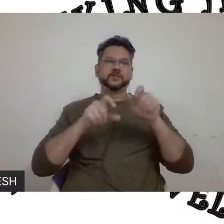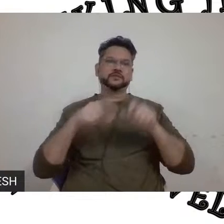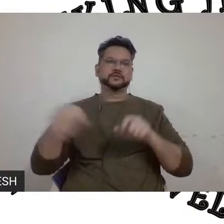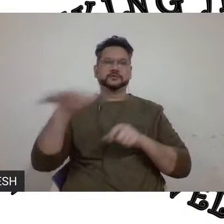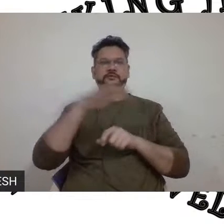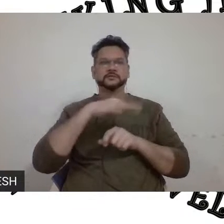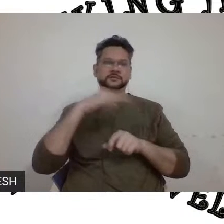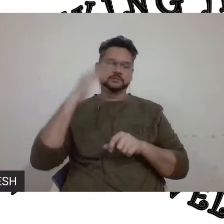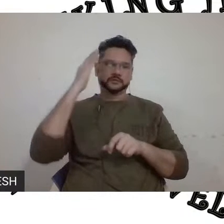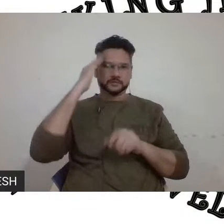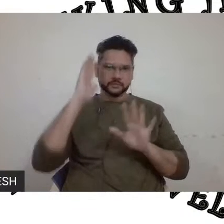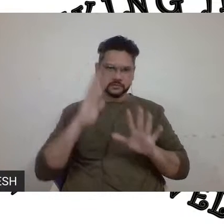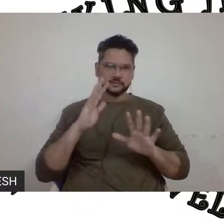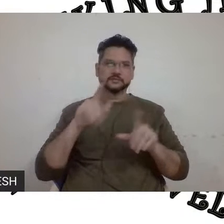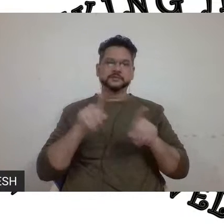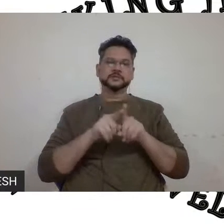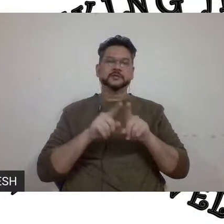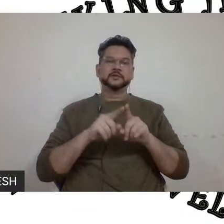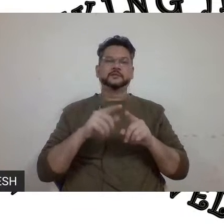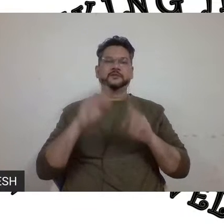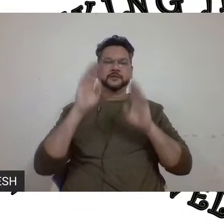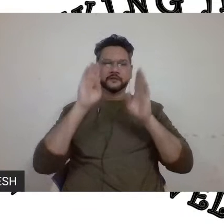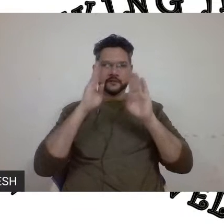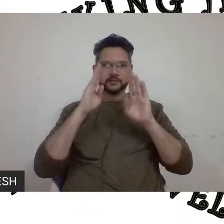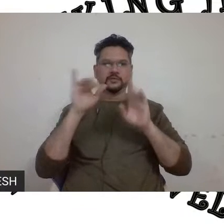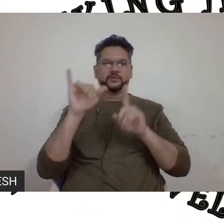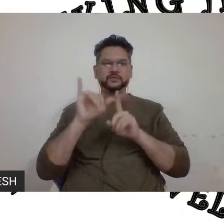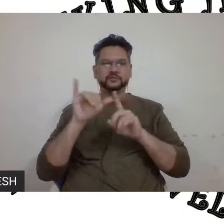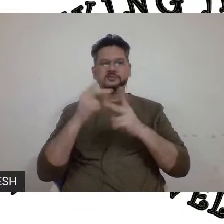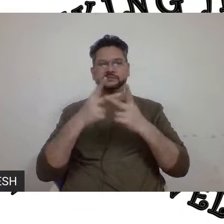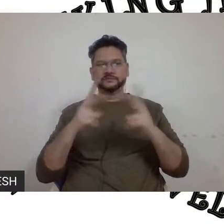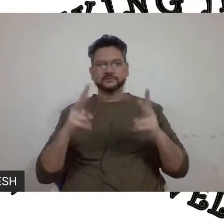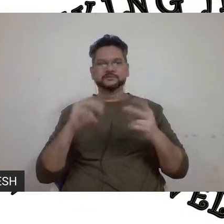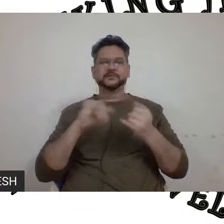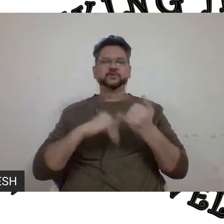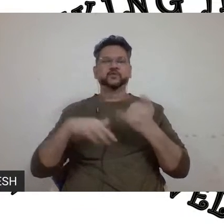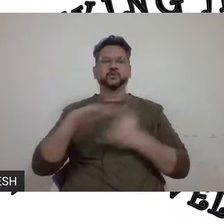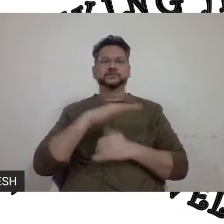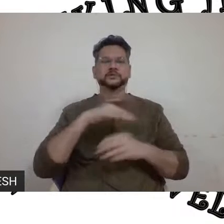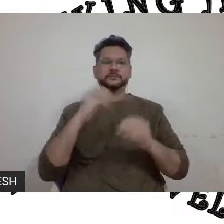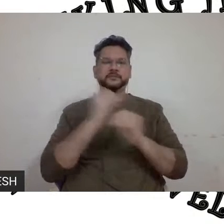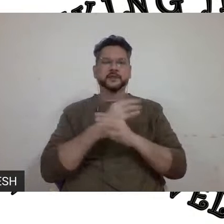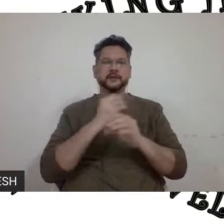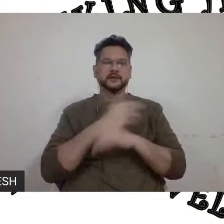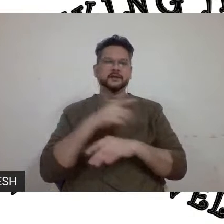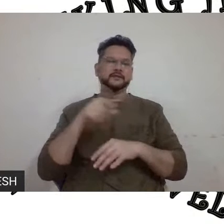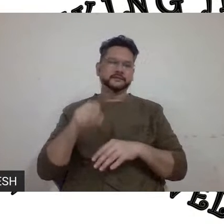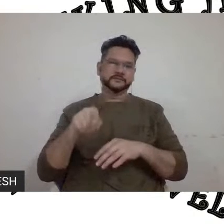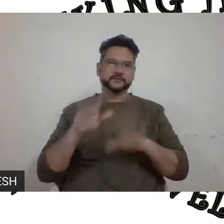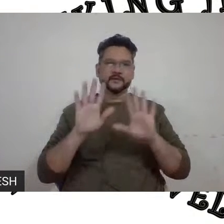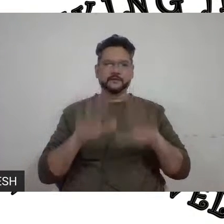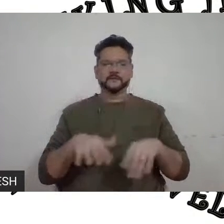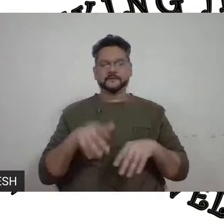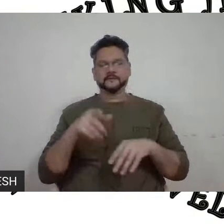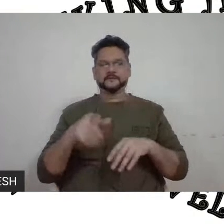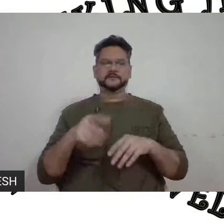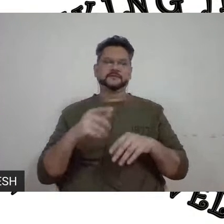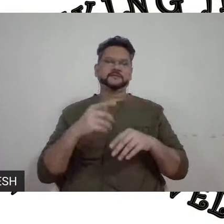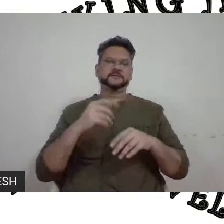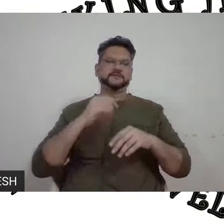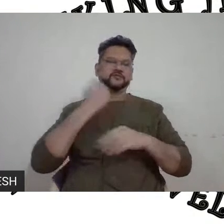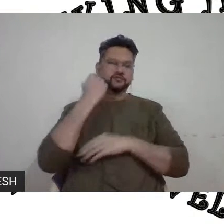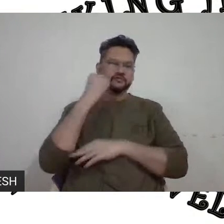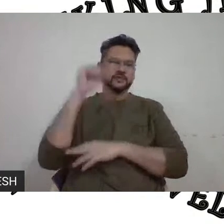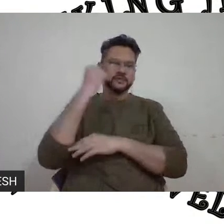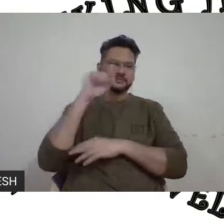promoting rights of the persons with disabilities and empowering them. So also one of the things to